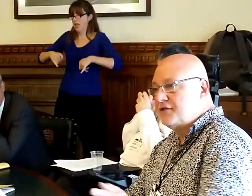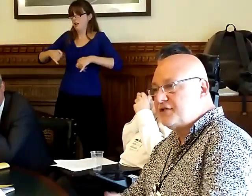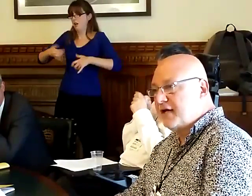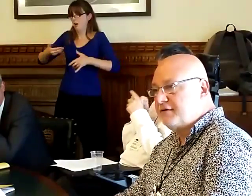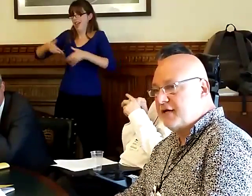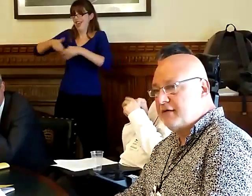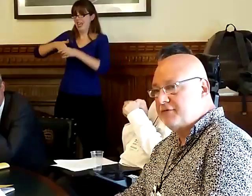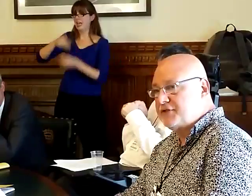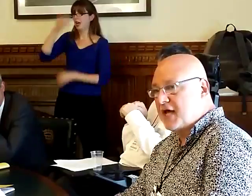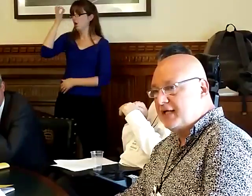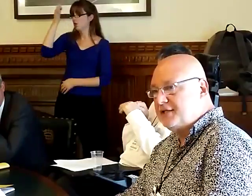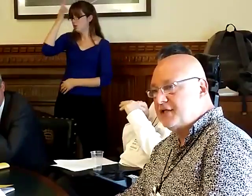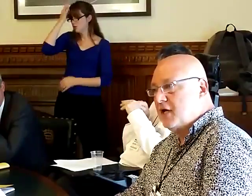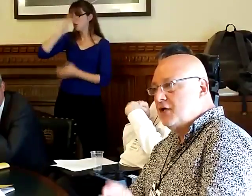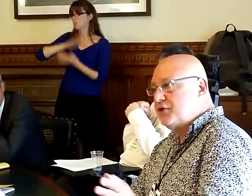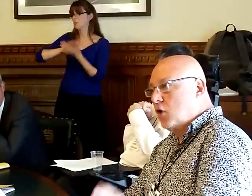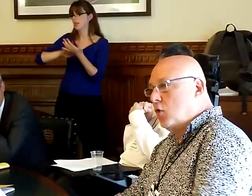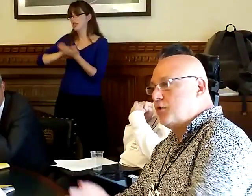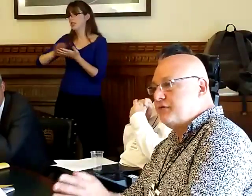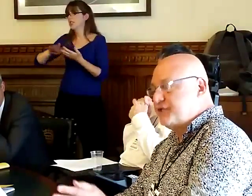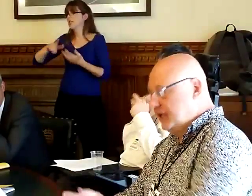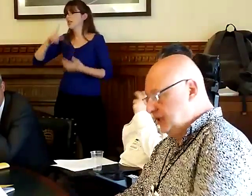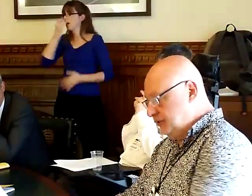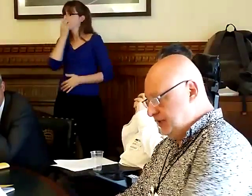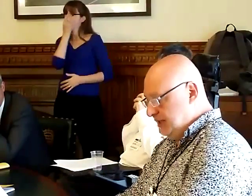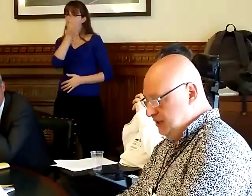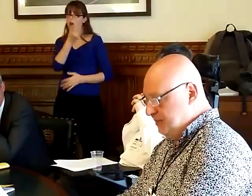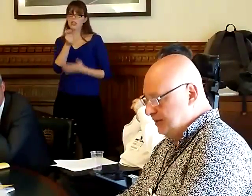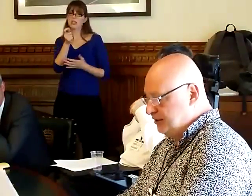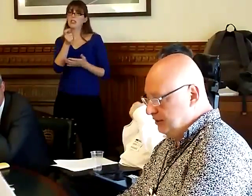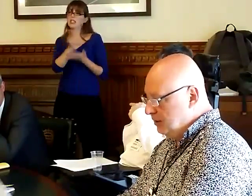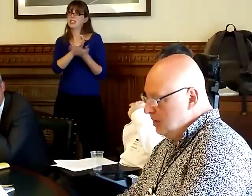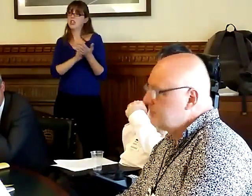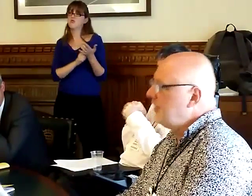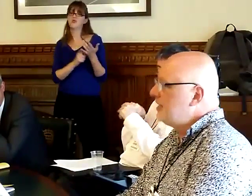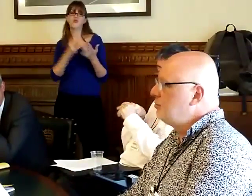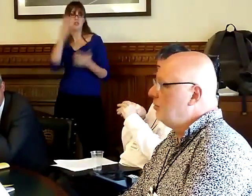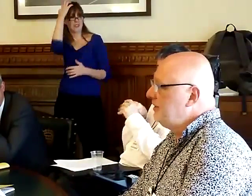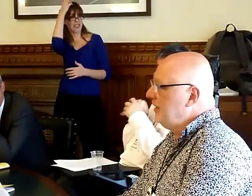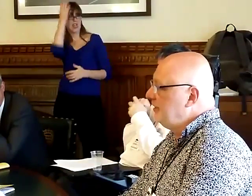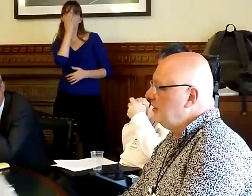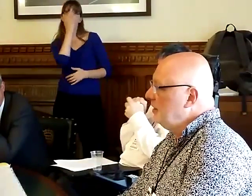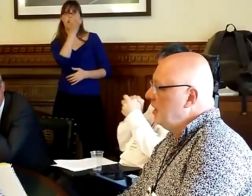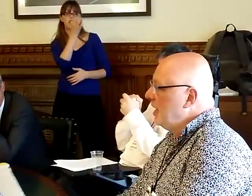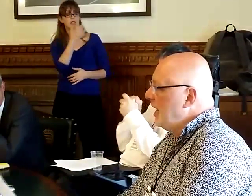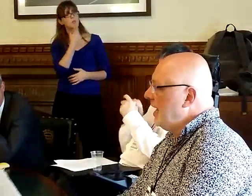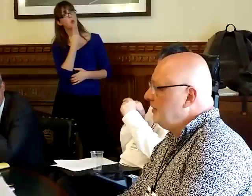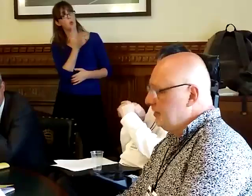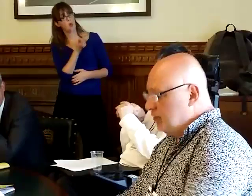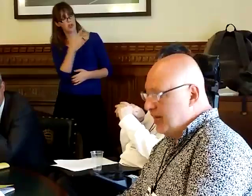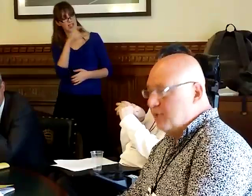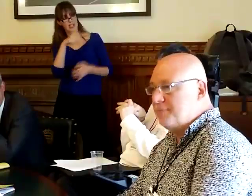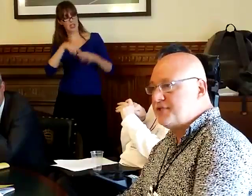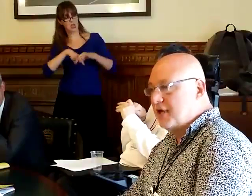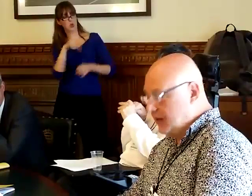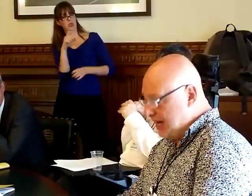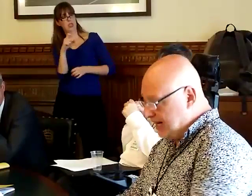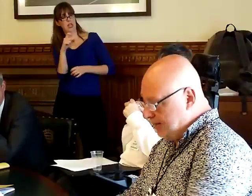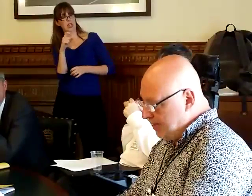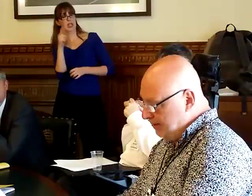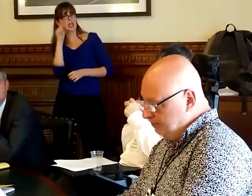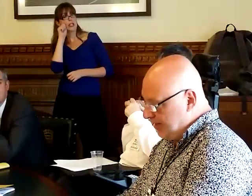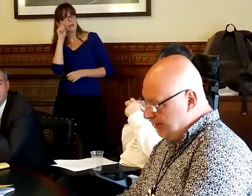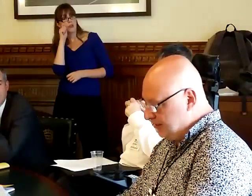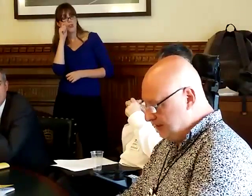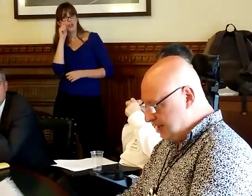then you can ask the Secretary of State to order a CQC inspection. So that's what we did. And it's on our website,